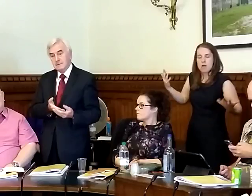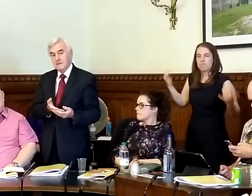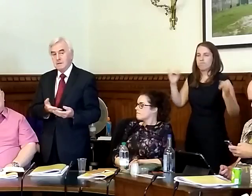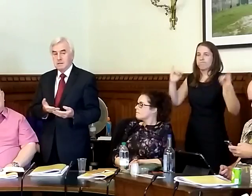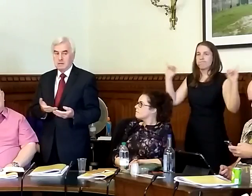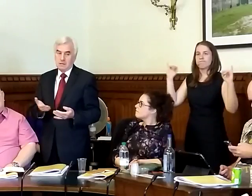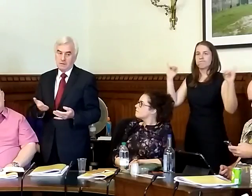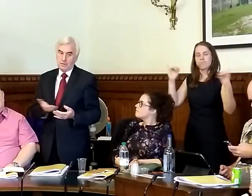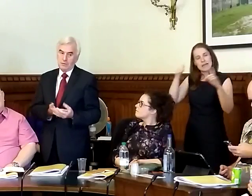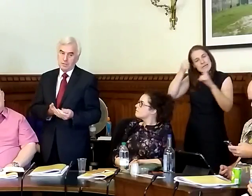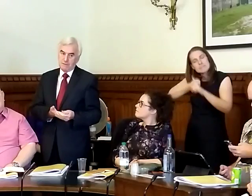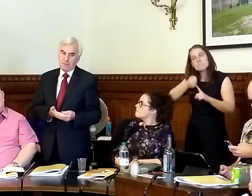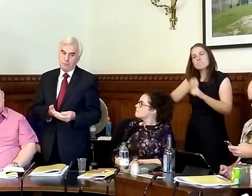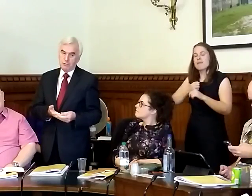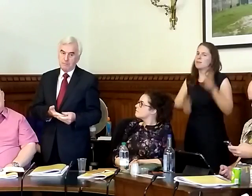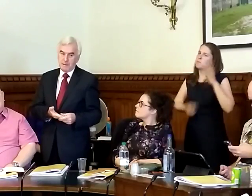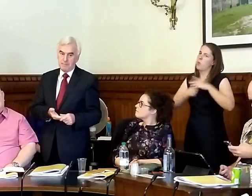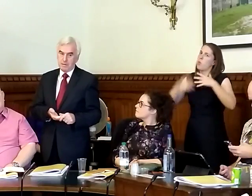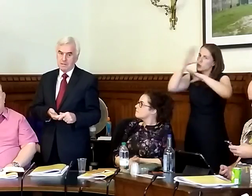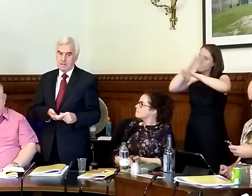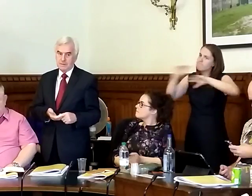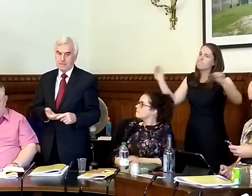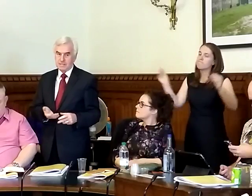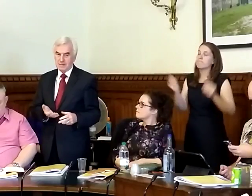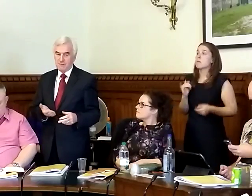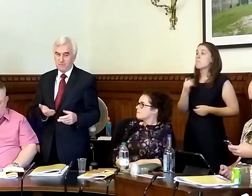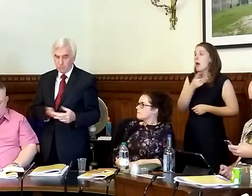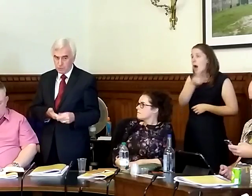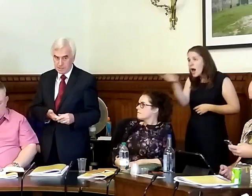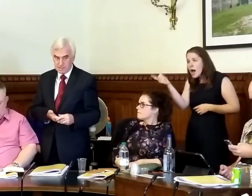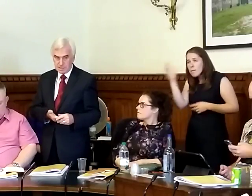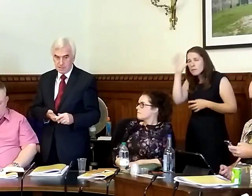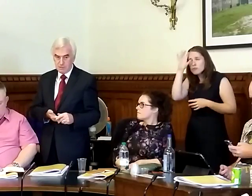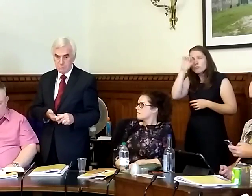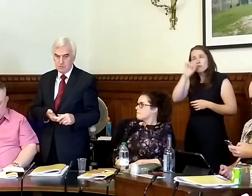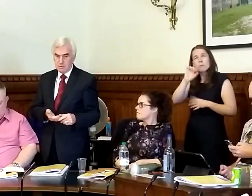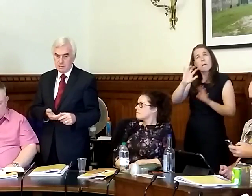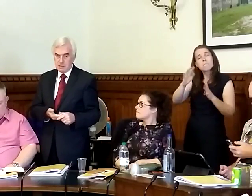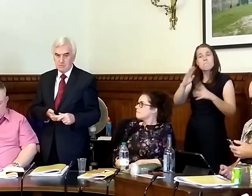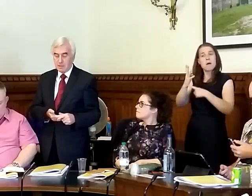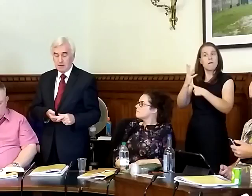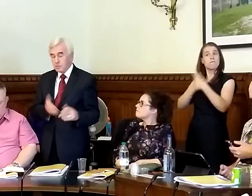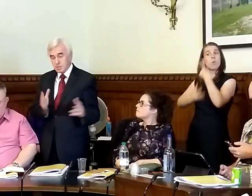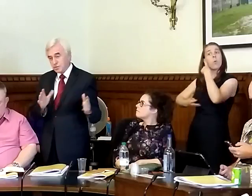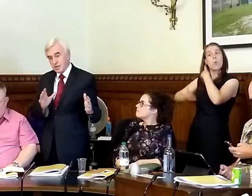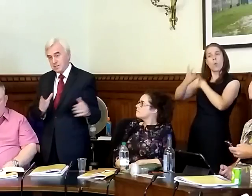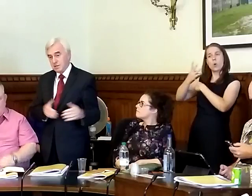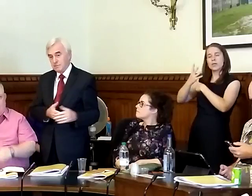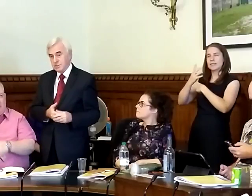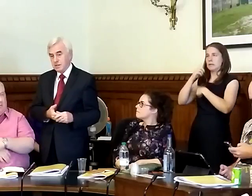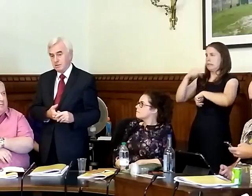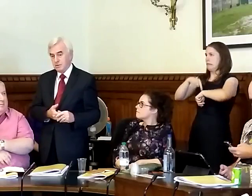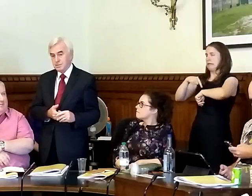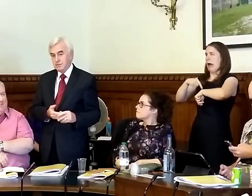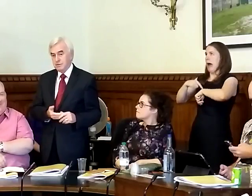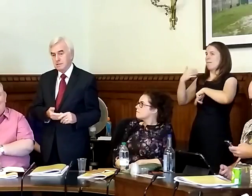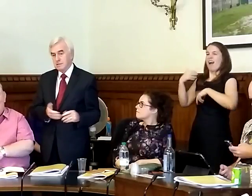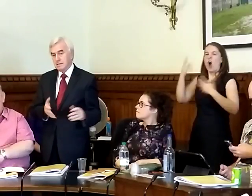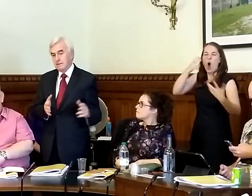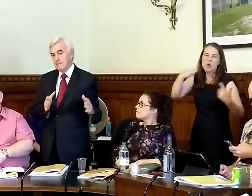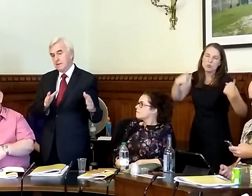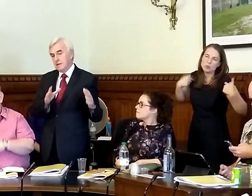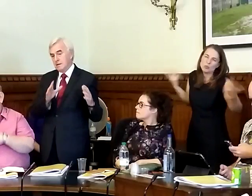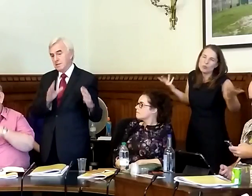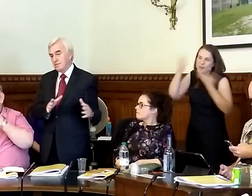crash. Some of you will remember, I think it's now 4 years ago, I'm losing track of time as I get older,